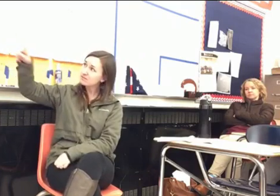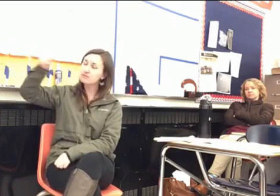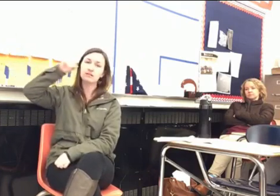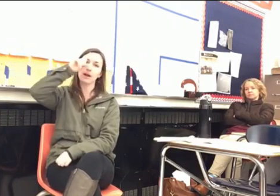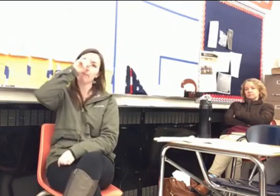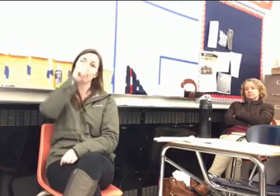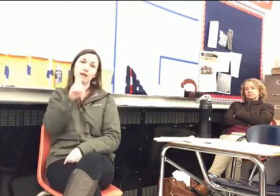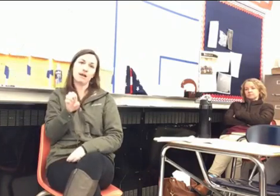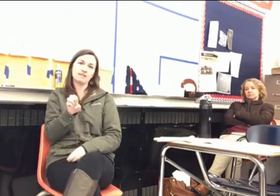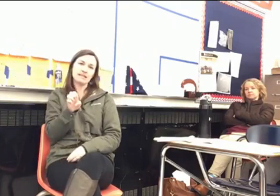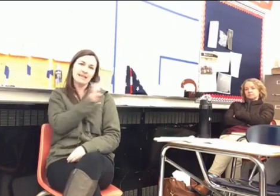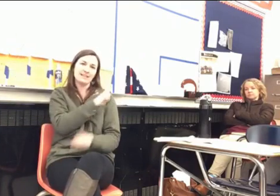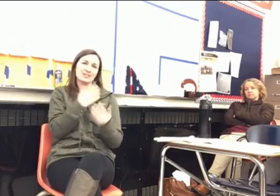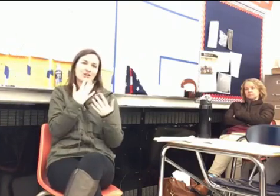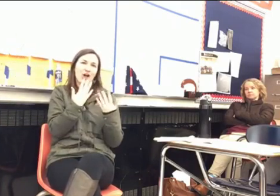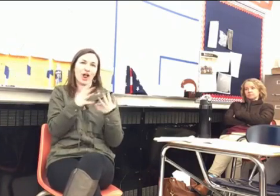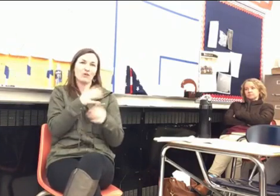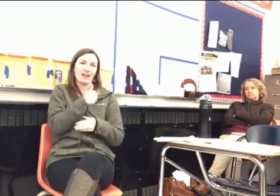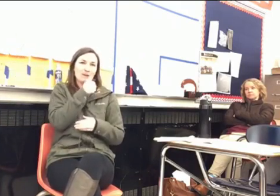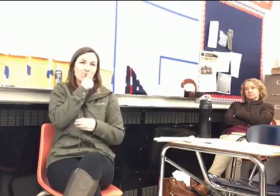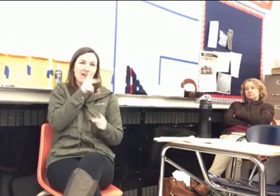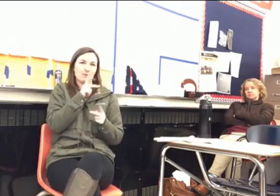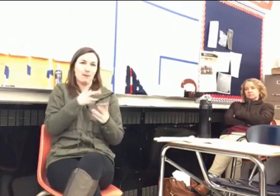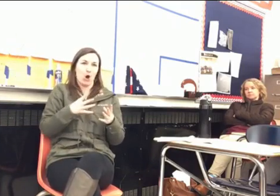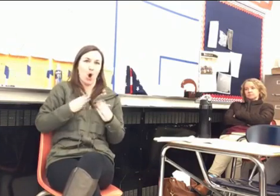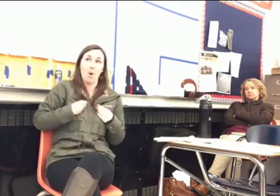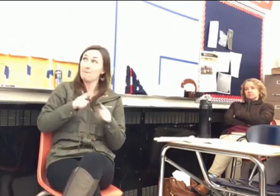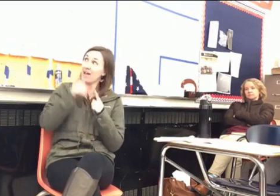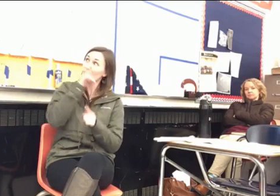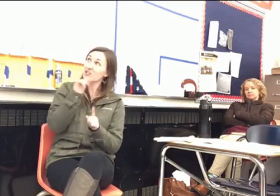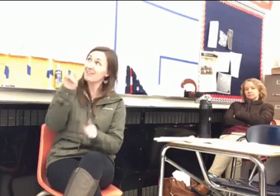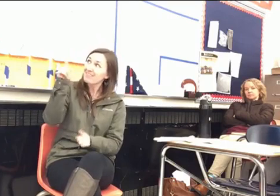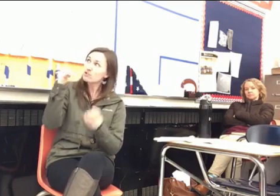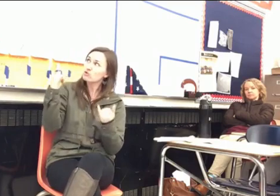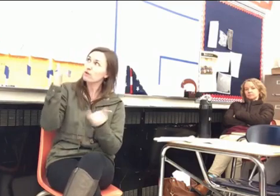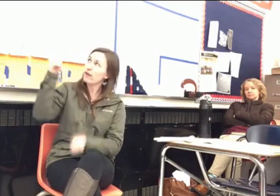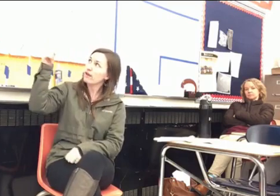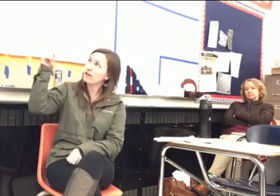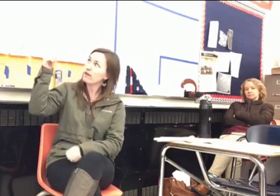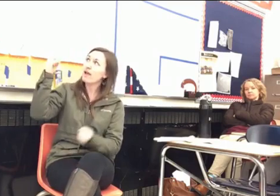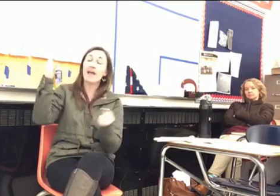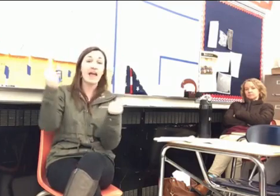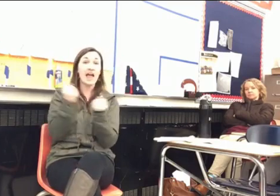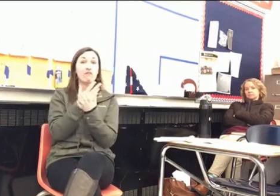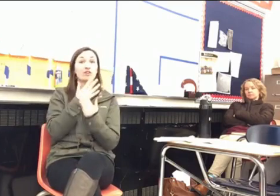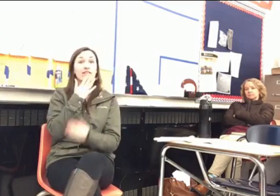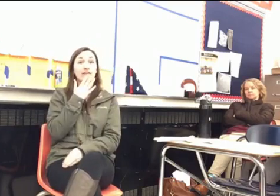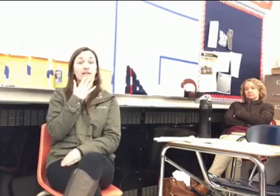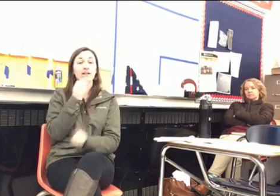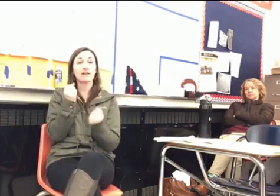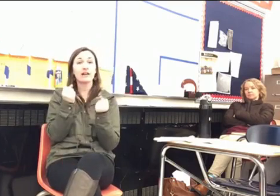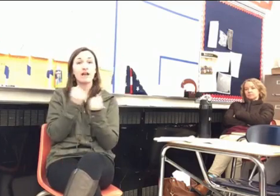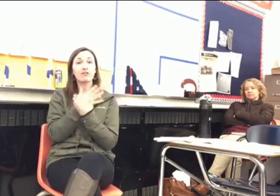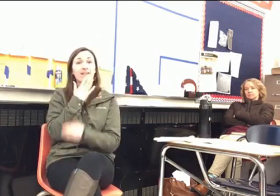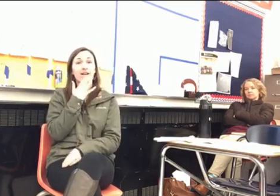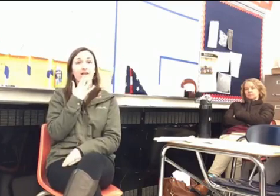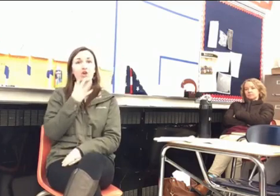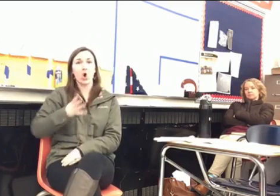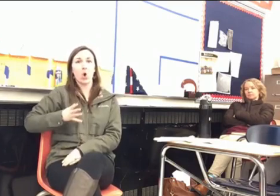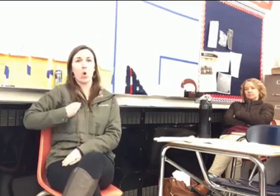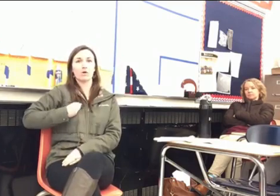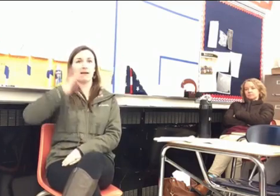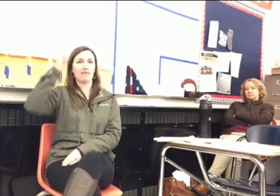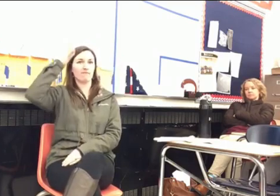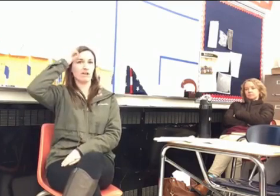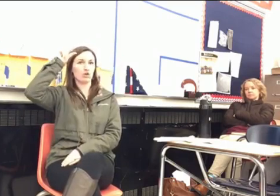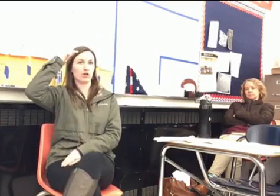owned in the East. This is how it looks like today. Everything in color is owned by the federal government. If you notice in Utah,